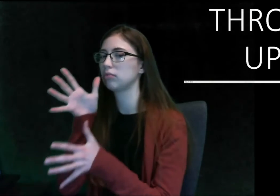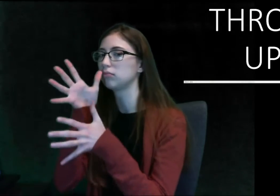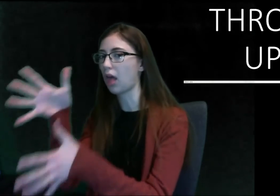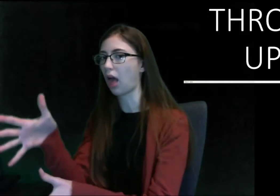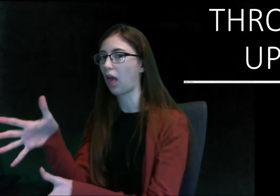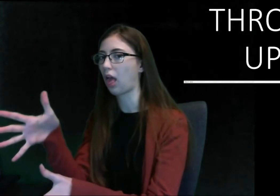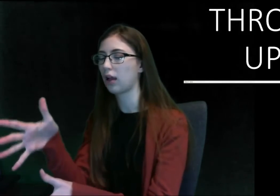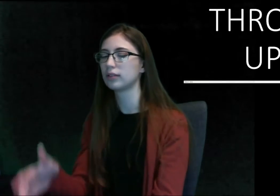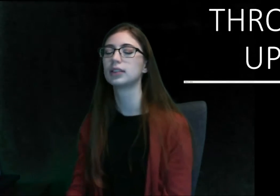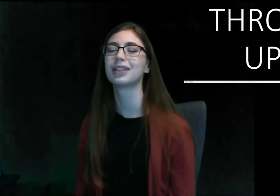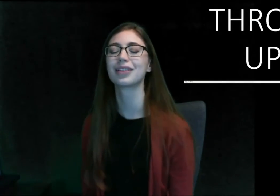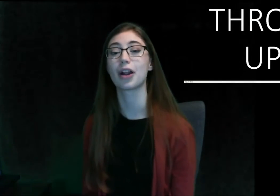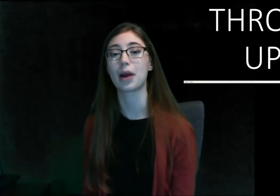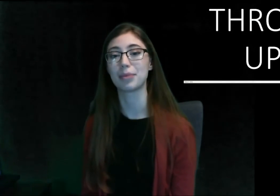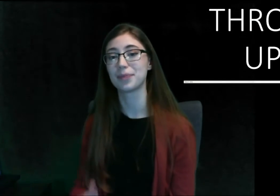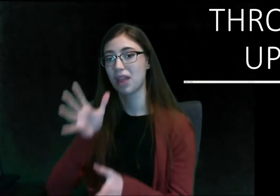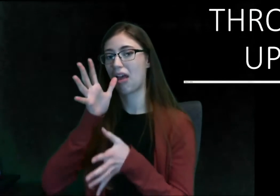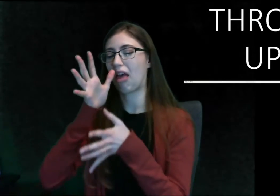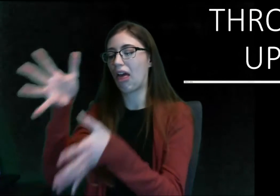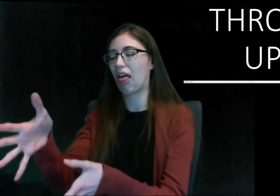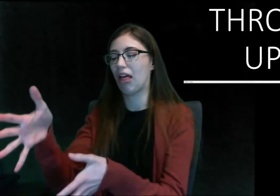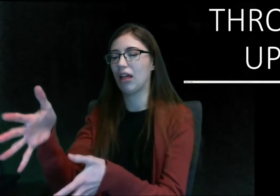Blah. Throw up.